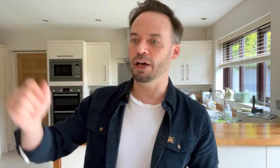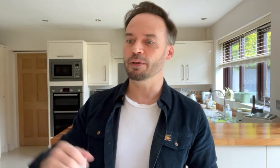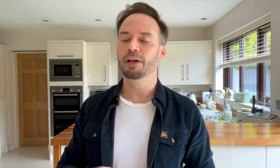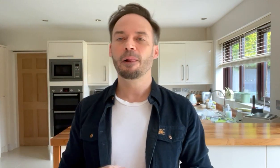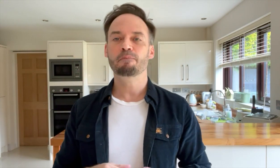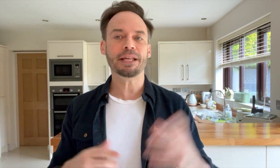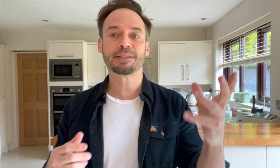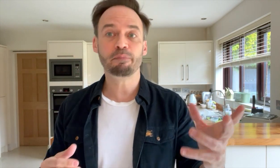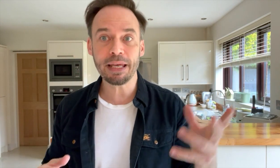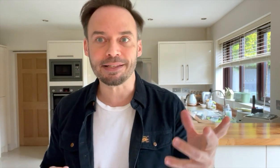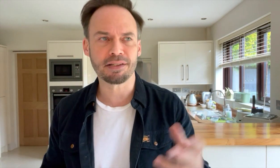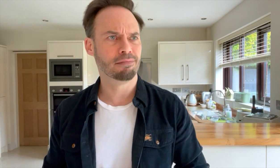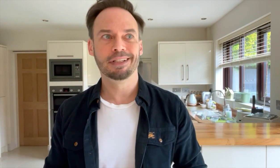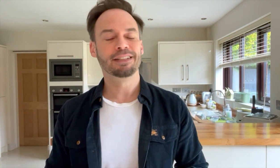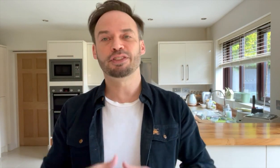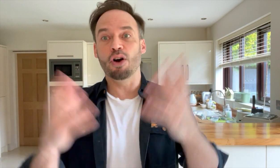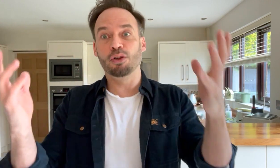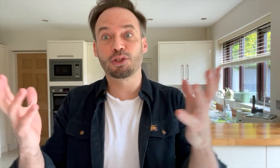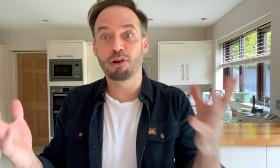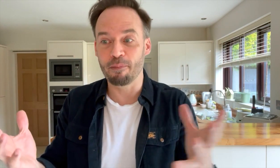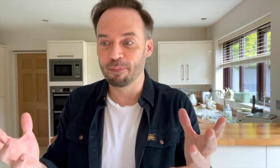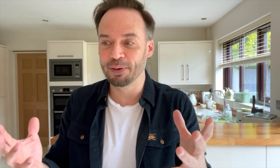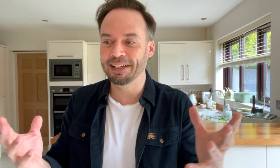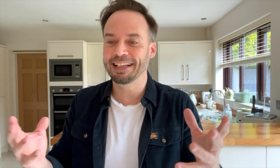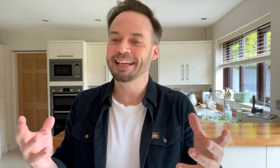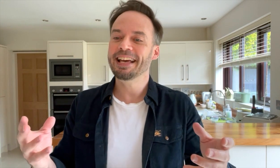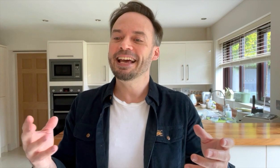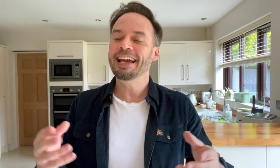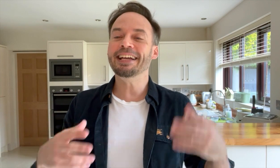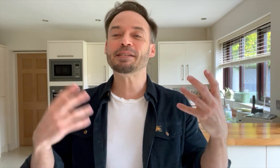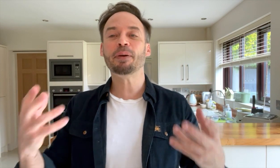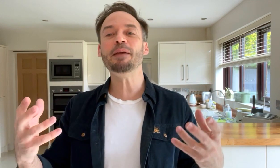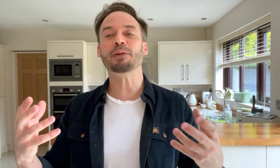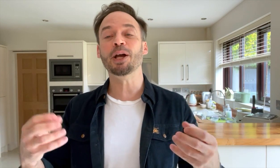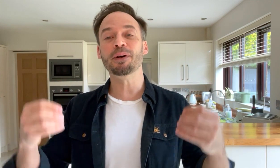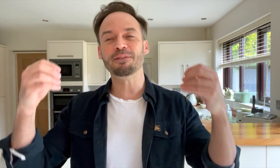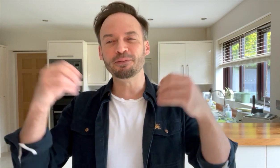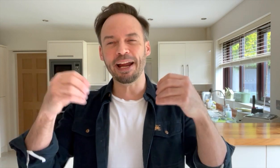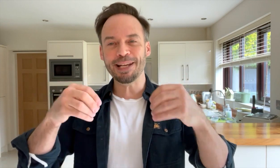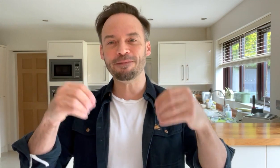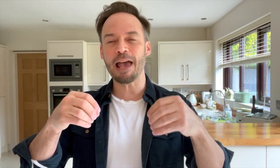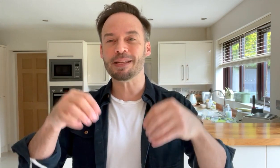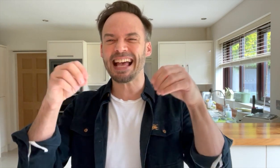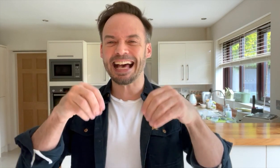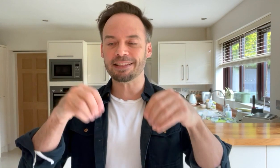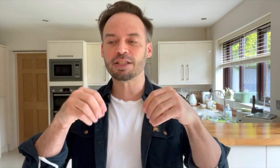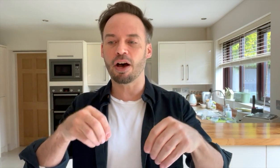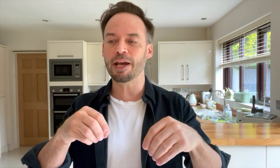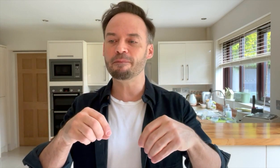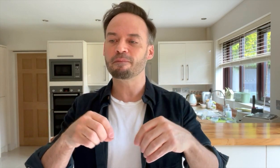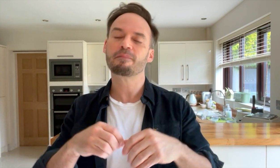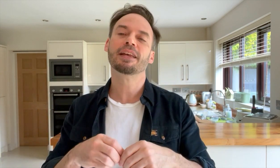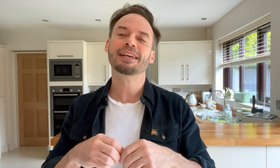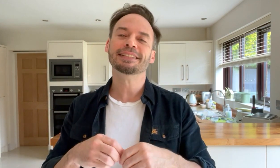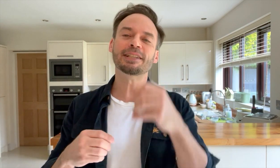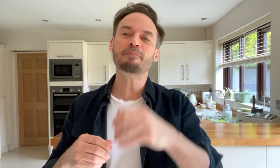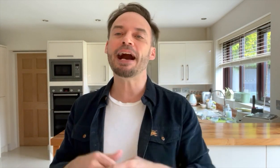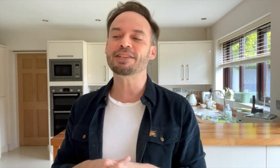mr beast donald trump it's people who were really famous at the time so imagine